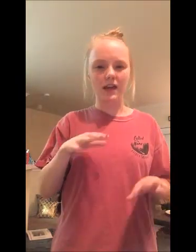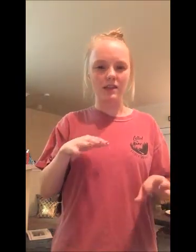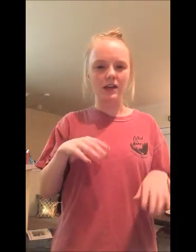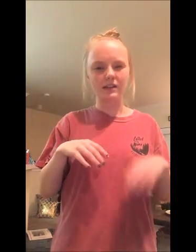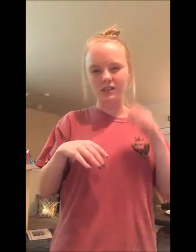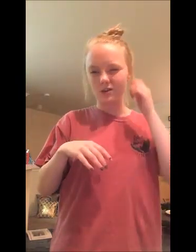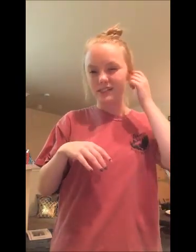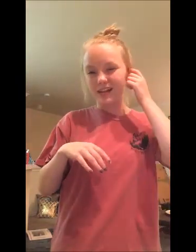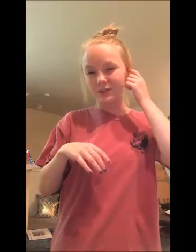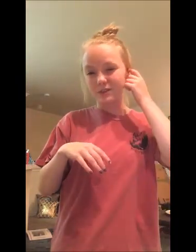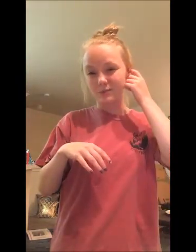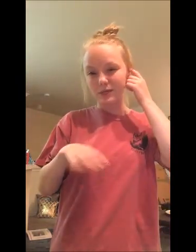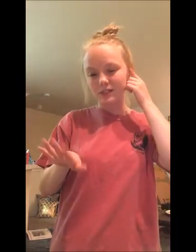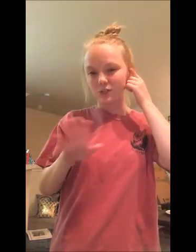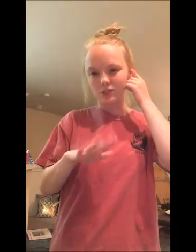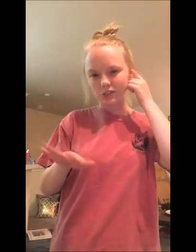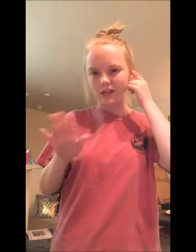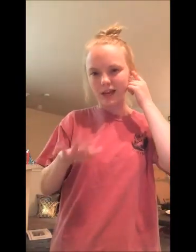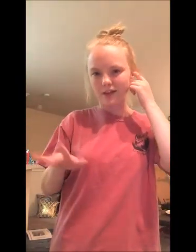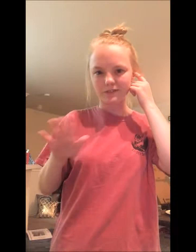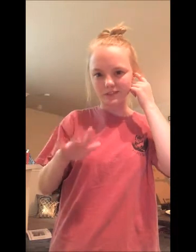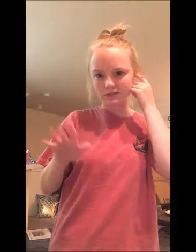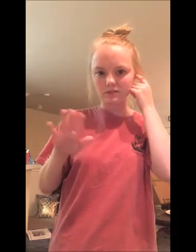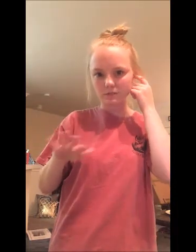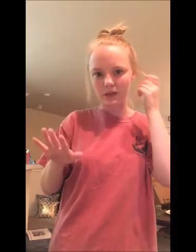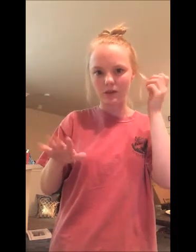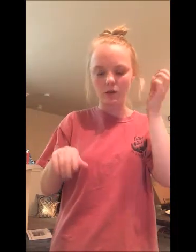that line doesn't go exactly with the beat, so you just kind of have to make it work.